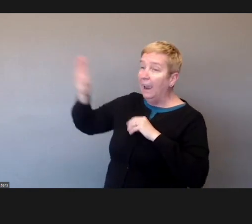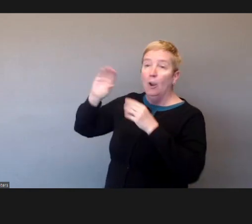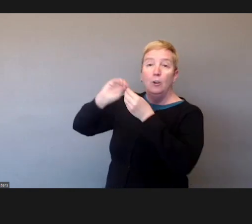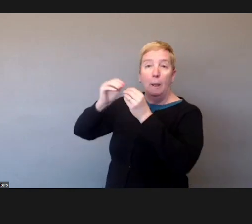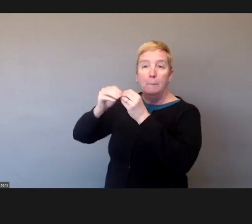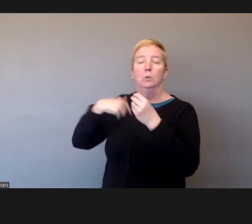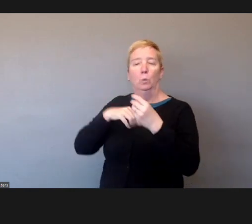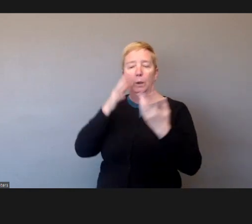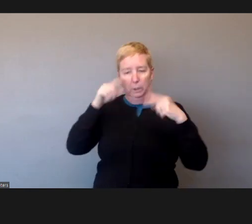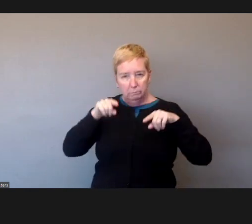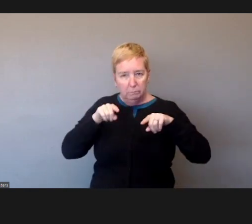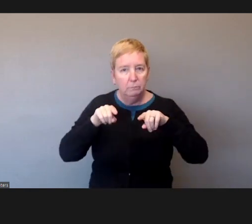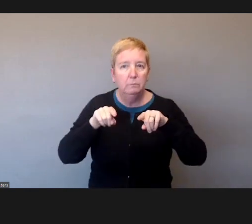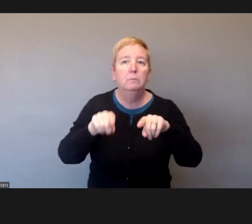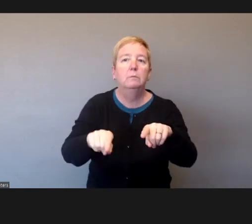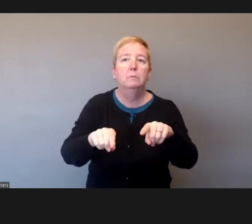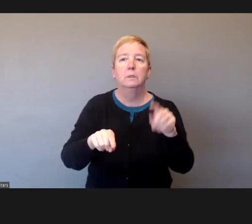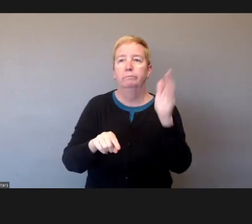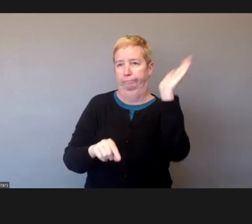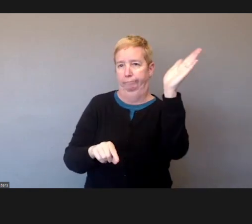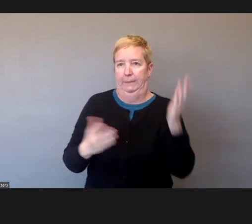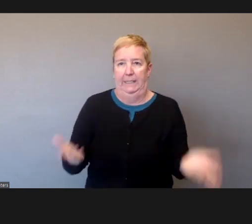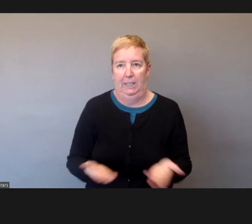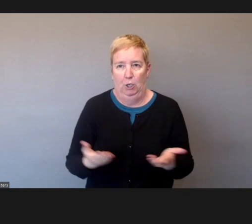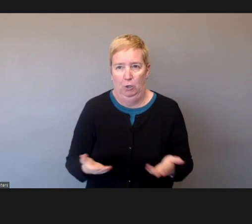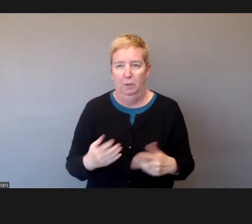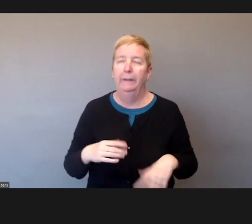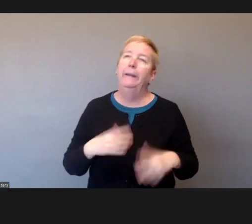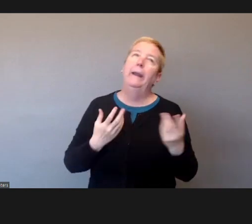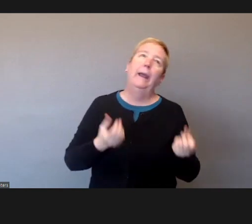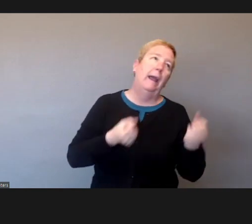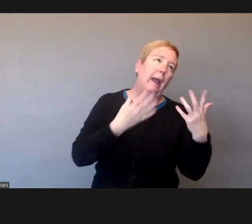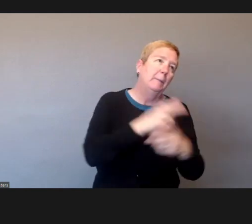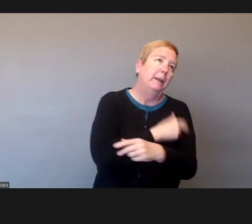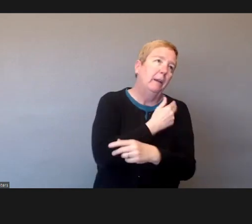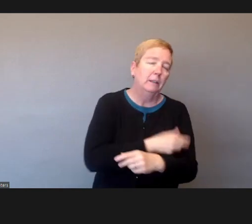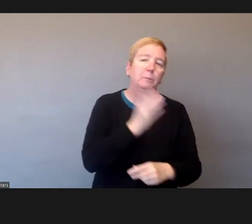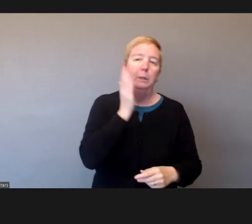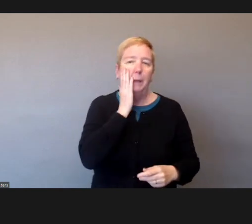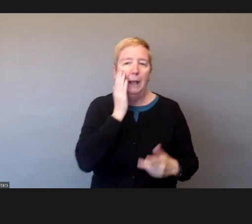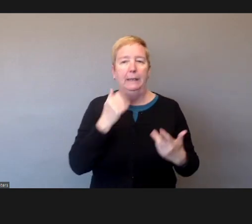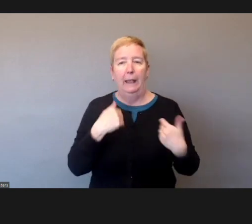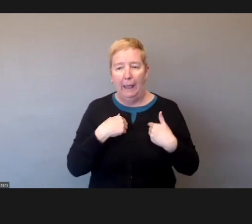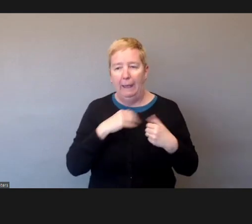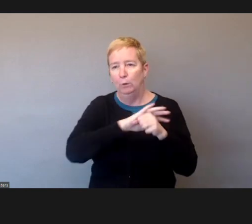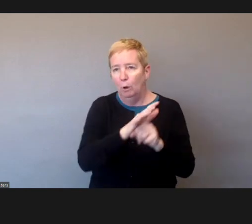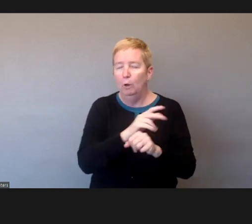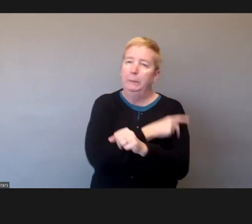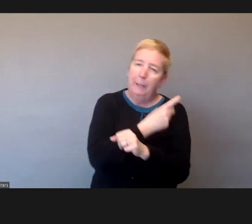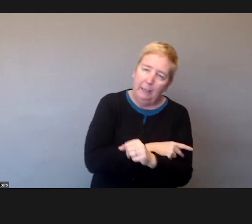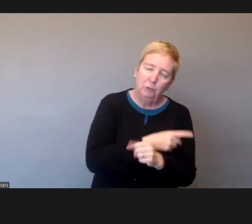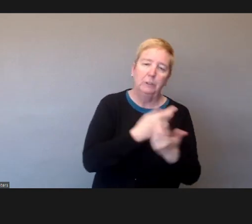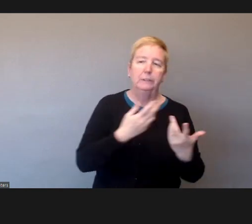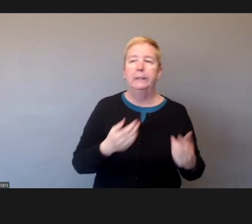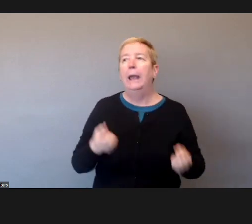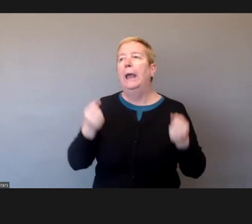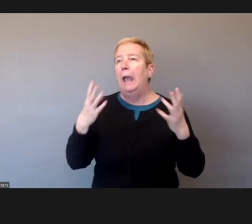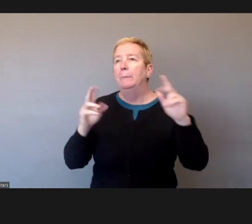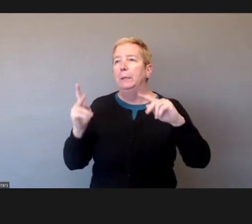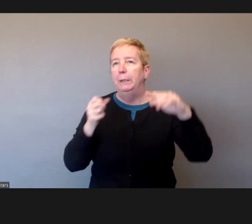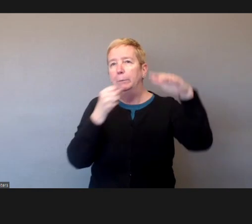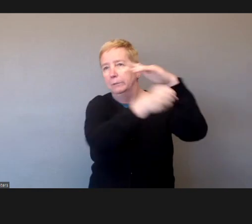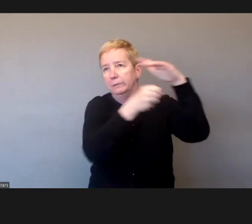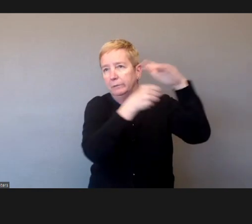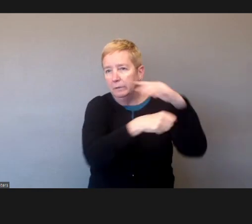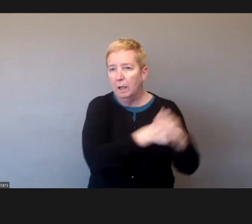on percent of hospital beds, filled with COVID patients per week, number of new hospitalizations